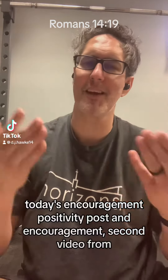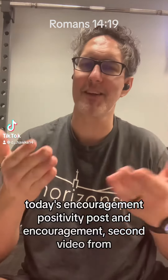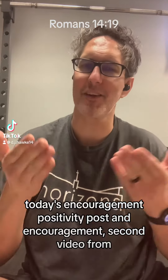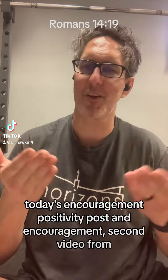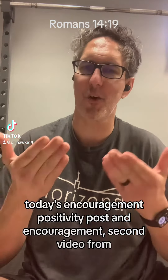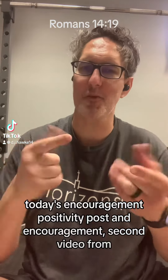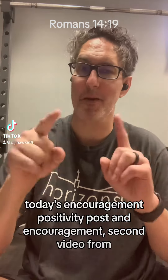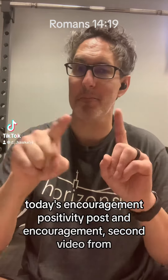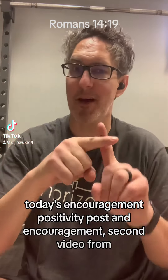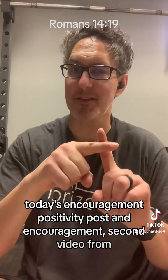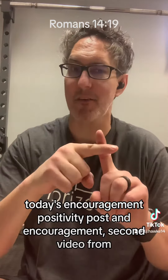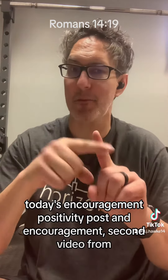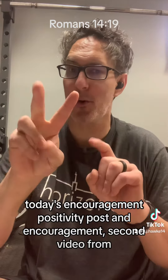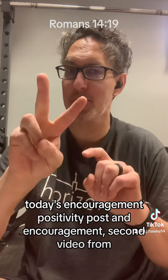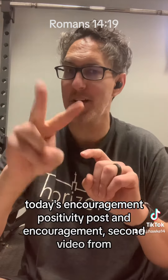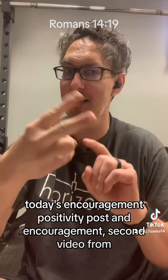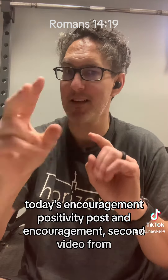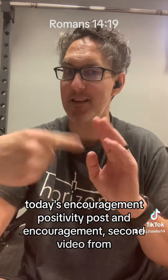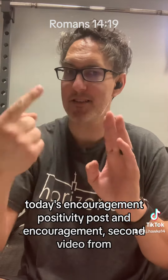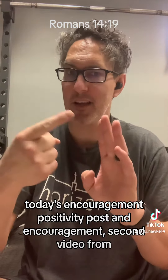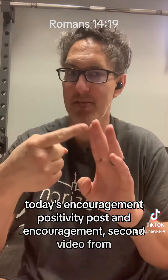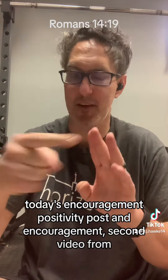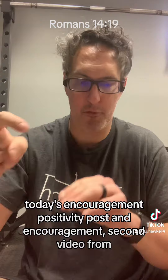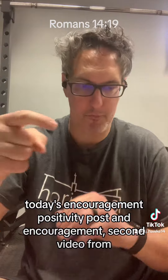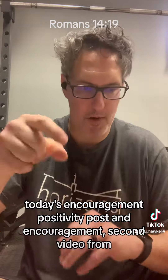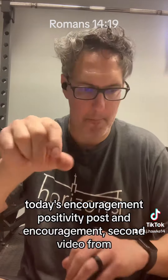his encouragement and positive influence. 2 Peter from